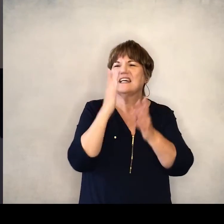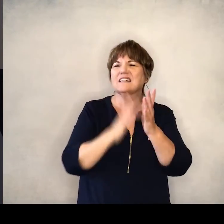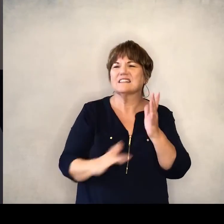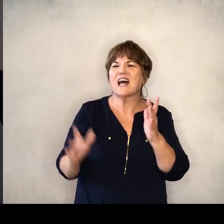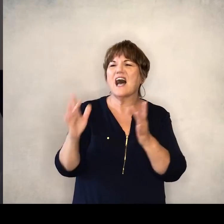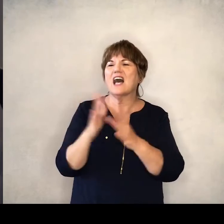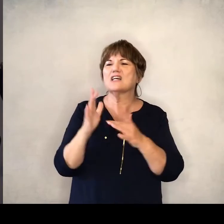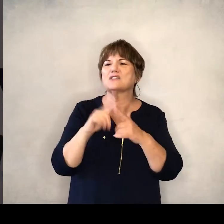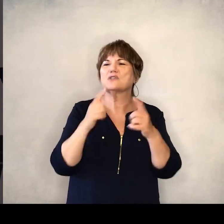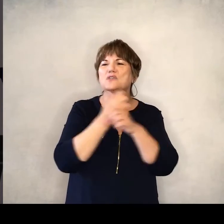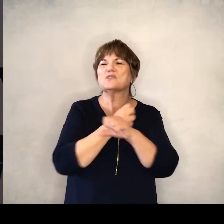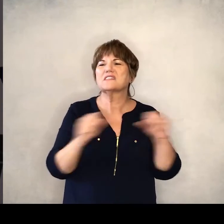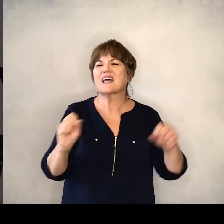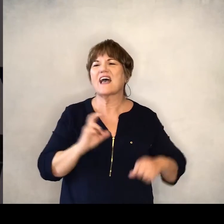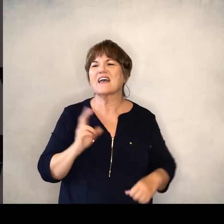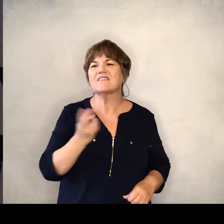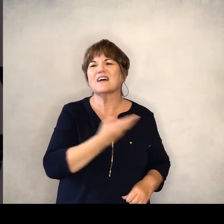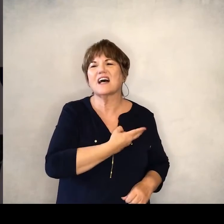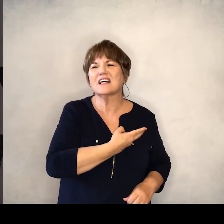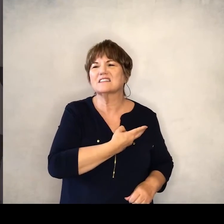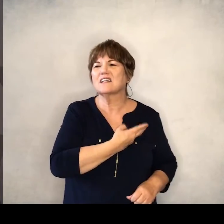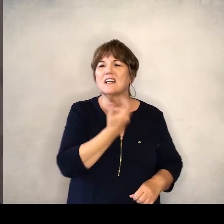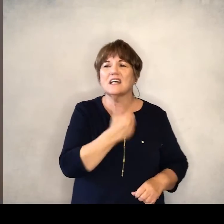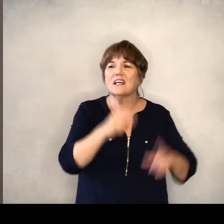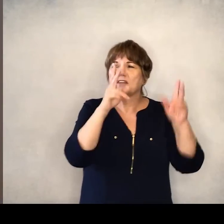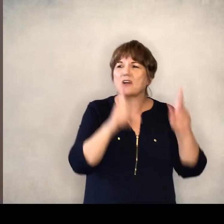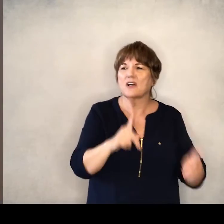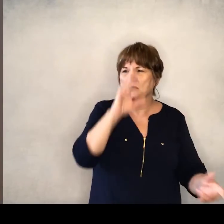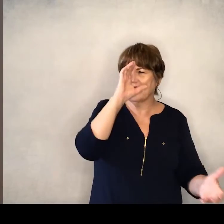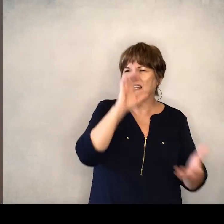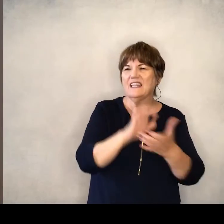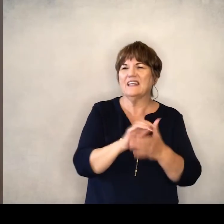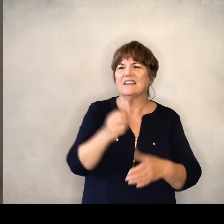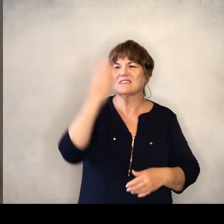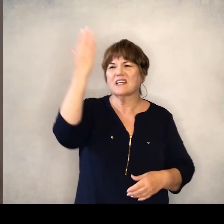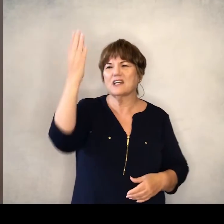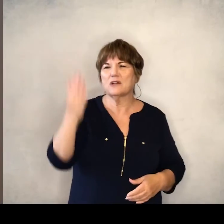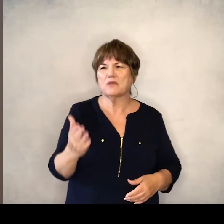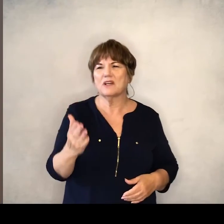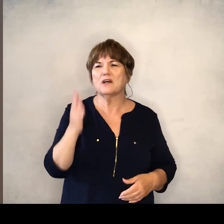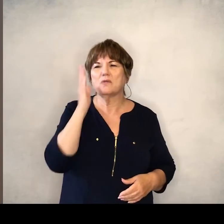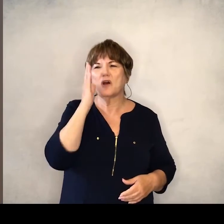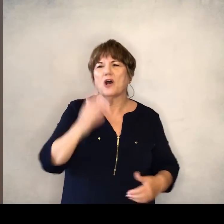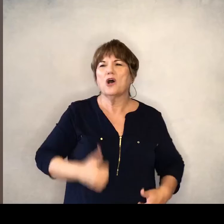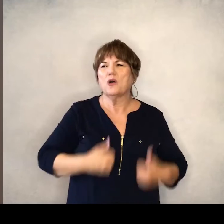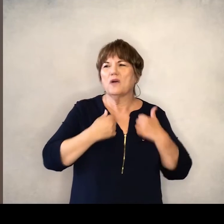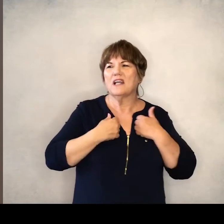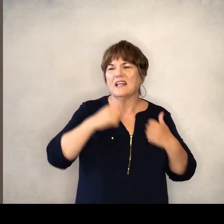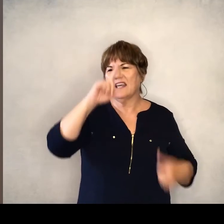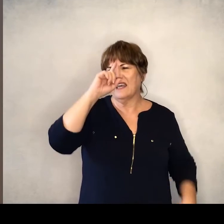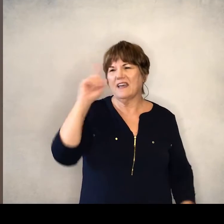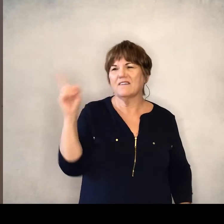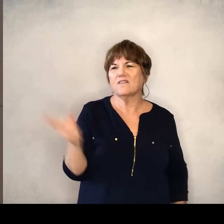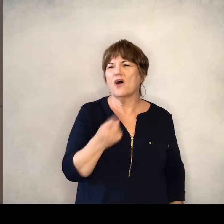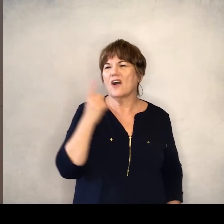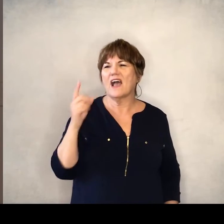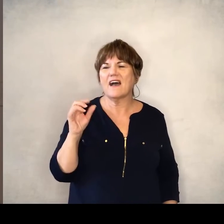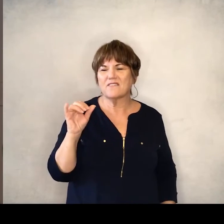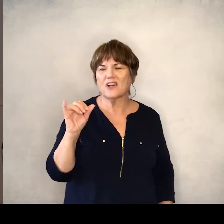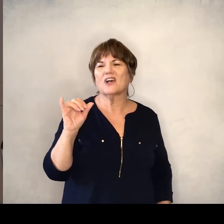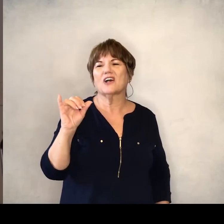Son to save us. Whoever believes in we'll live forever.